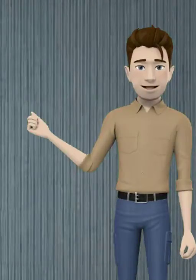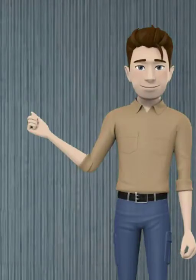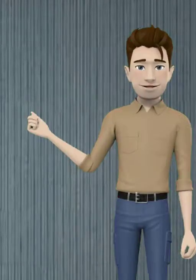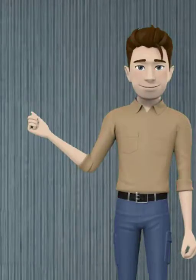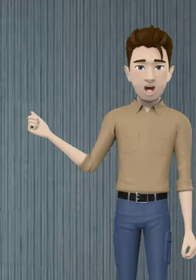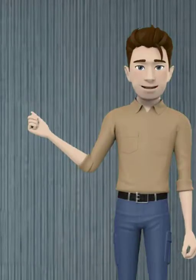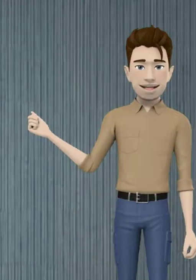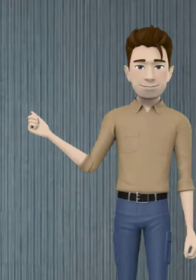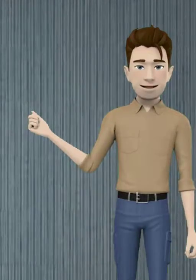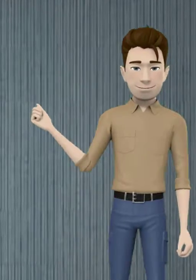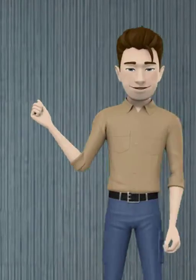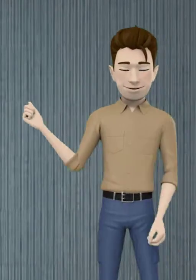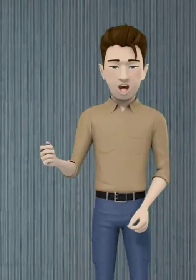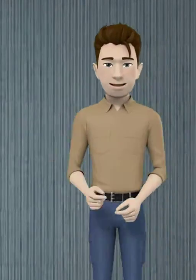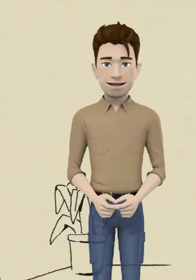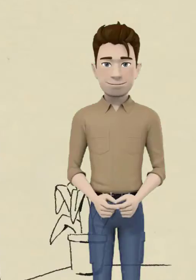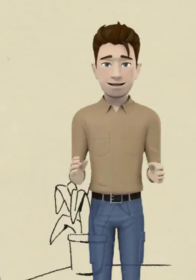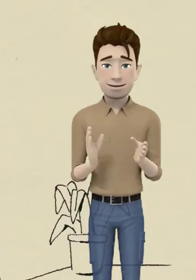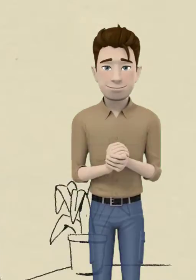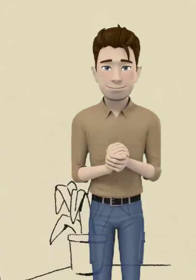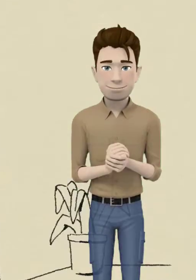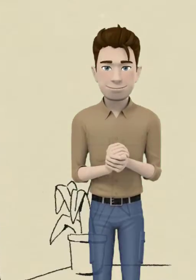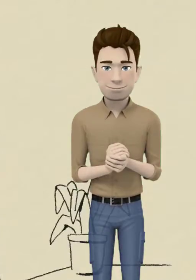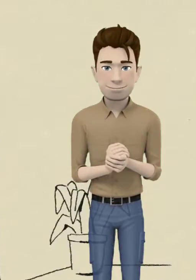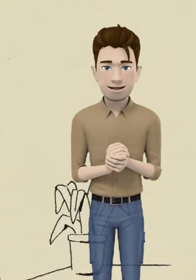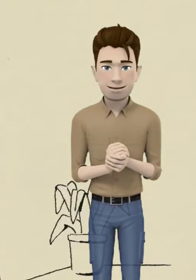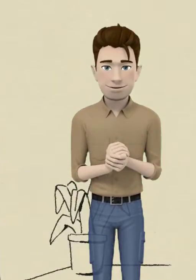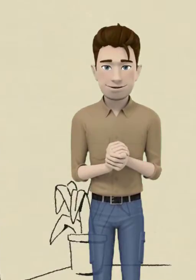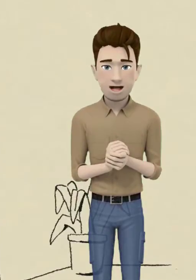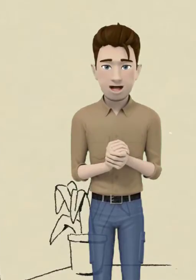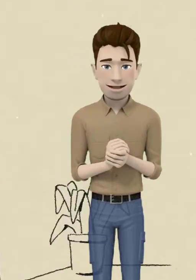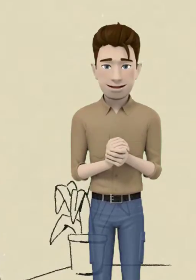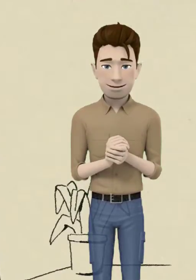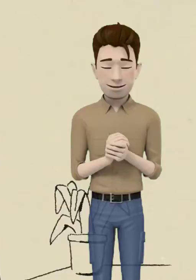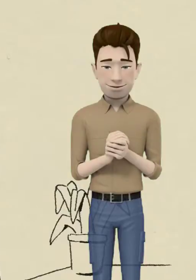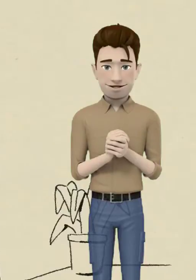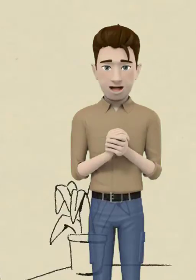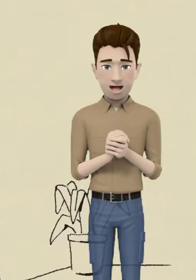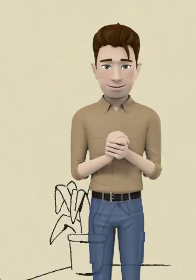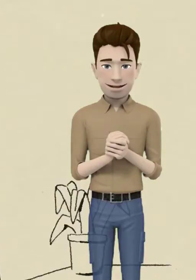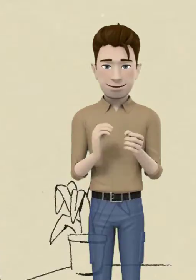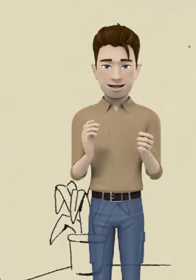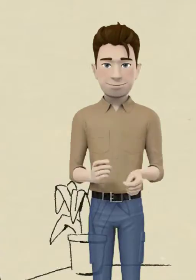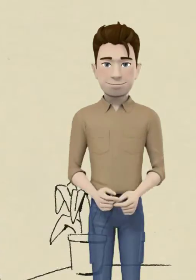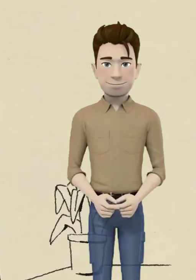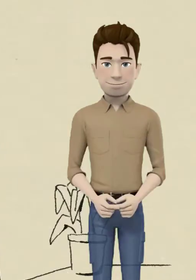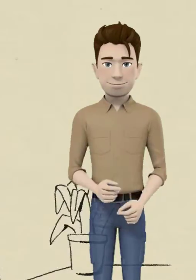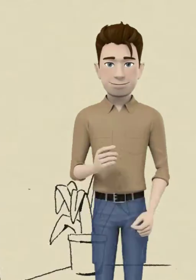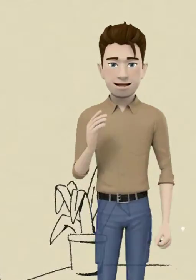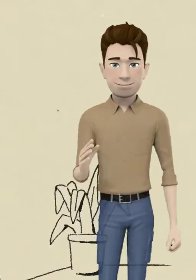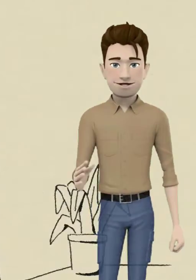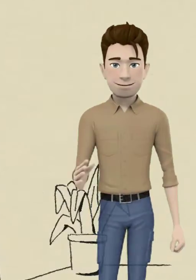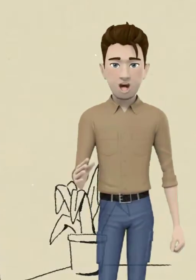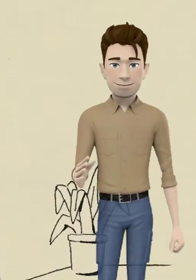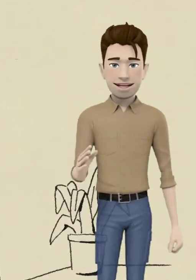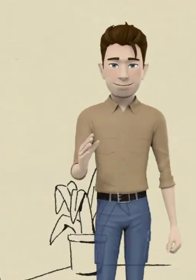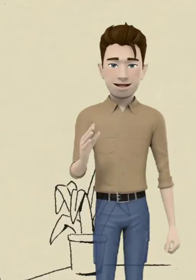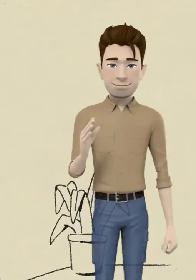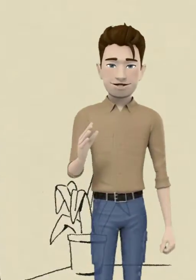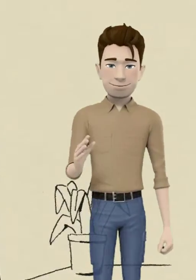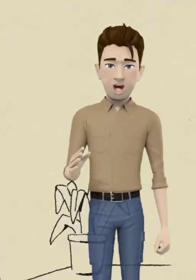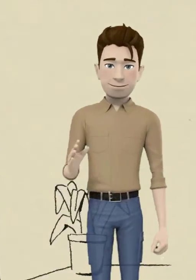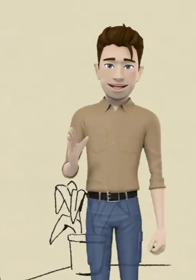us. Bruegel and Erasmus's work proposes that the way to greater confidence isn't to reassure ourselves of our own